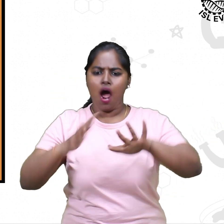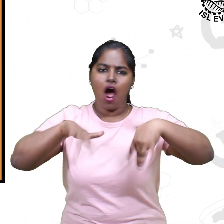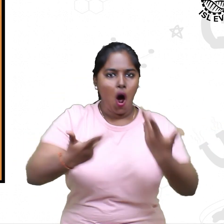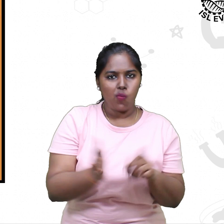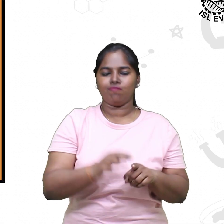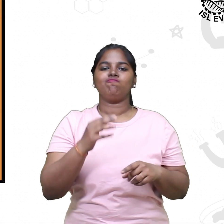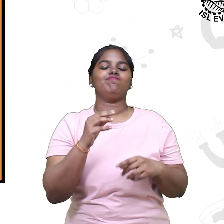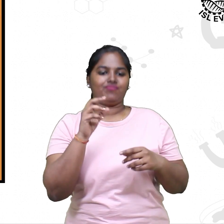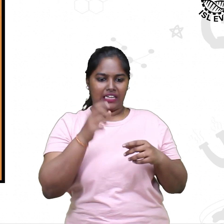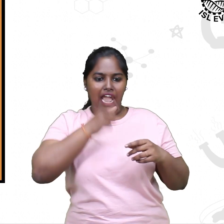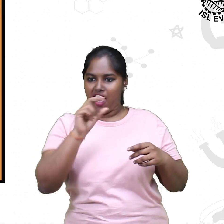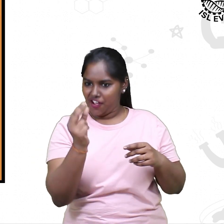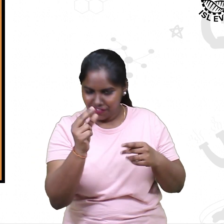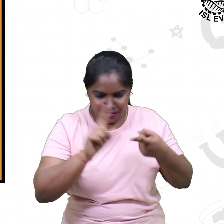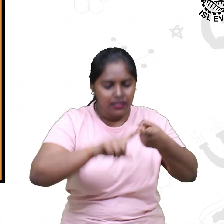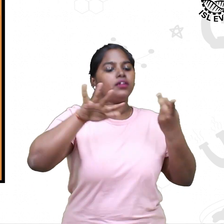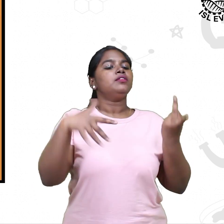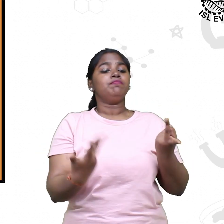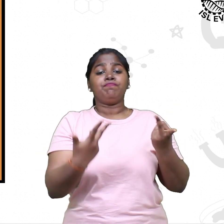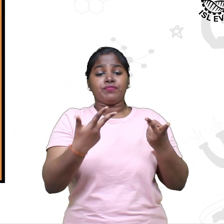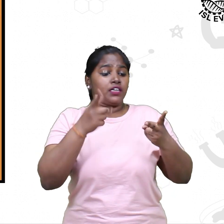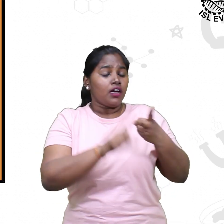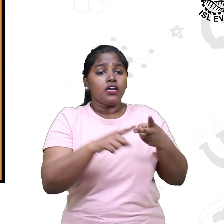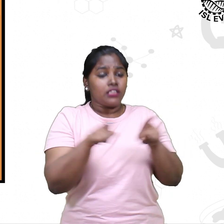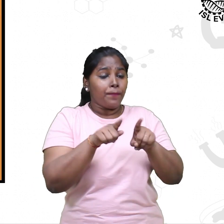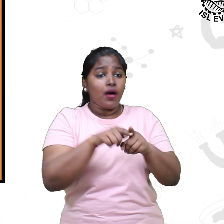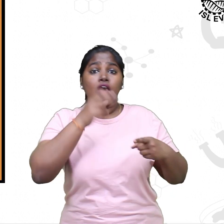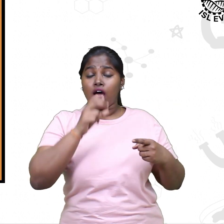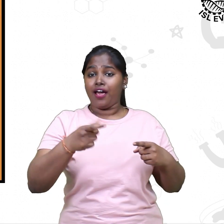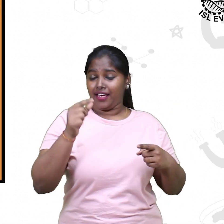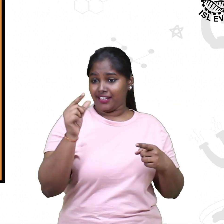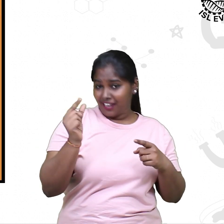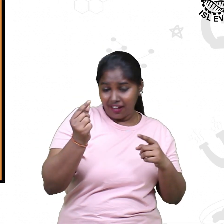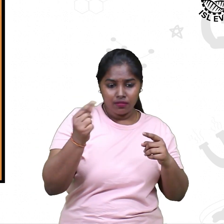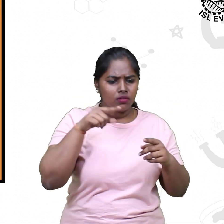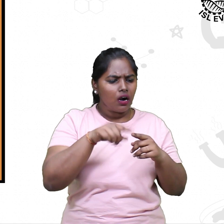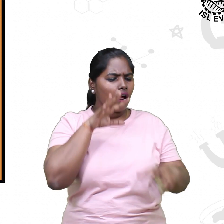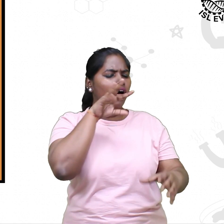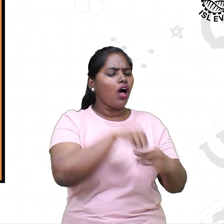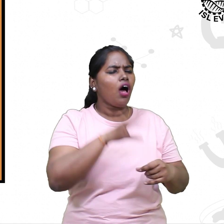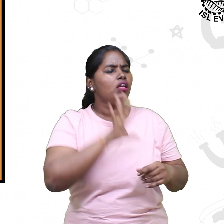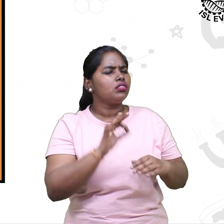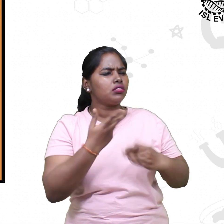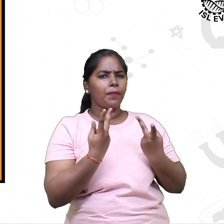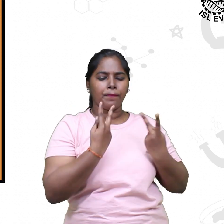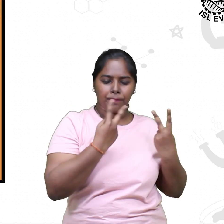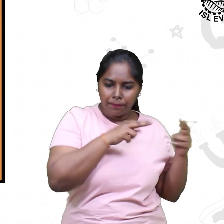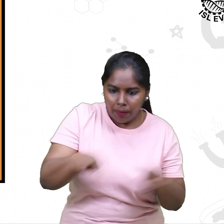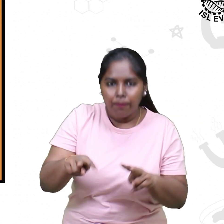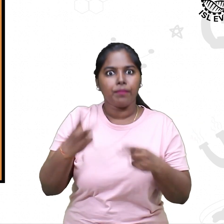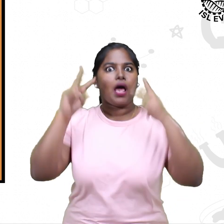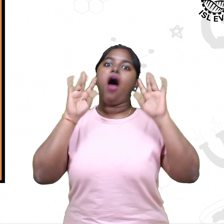the stimulant in chocolate. And that caffeine is what is really acting on the attention aspect. A very